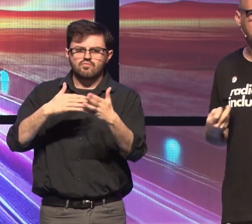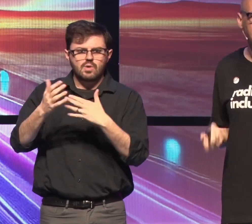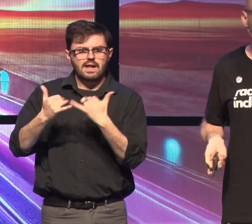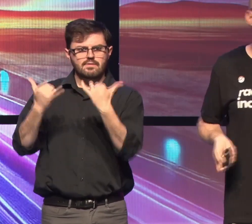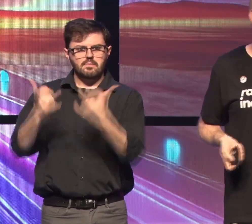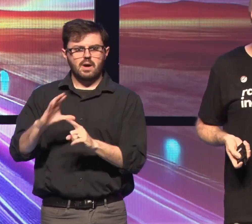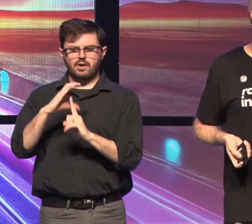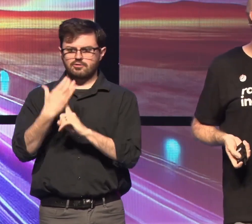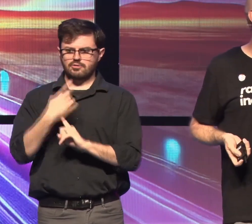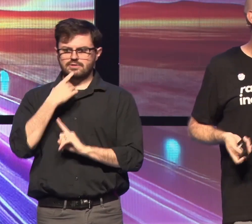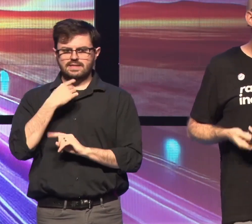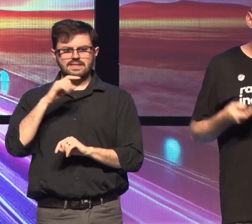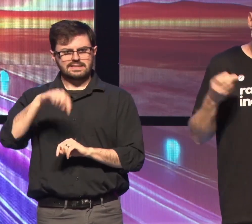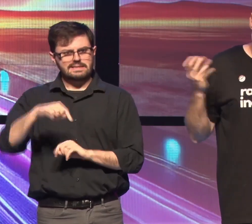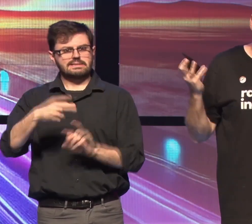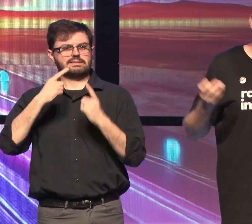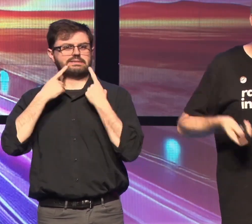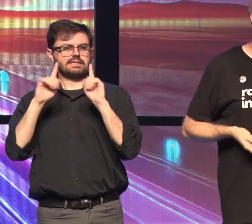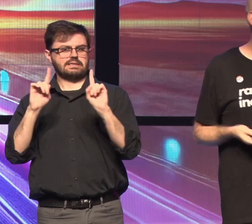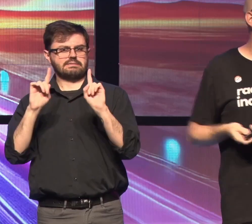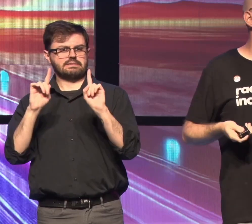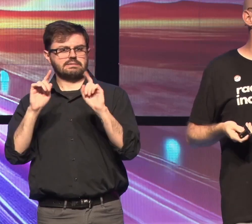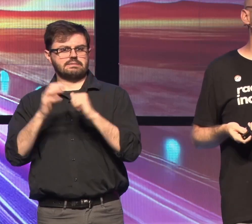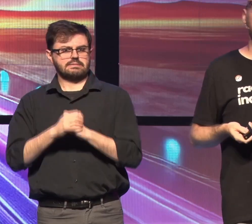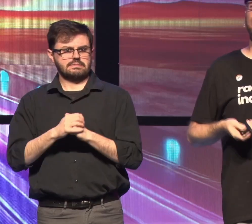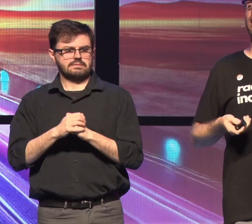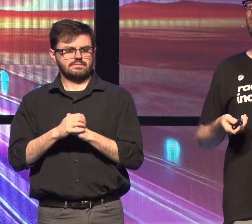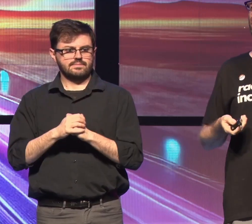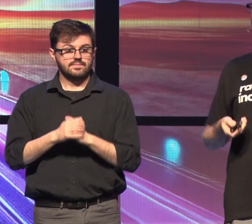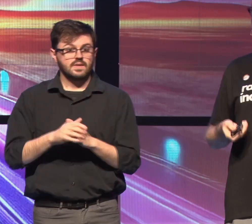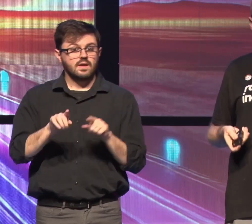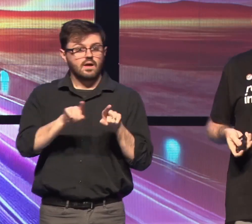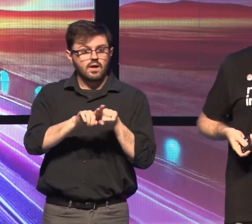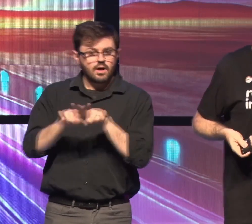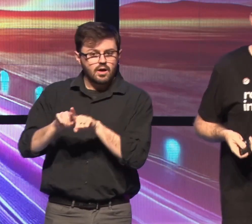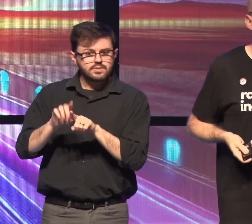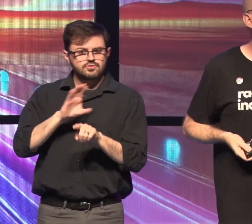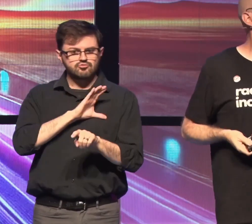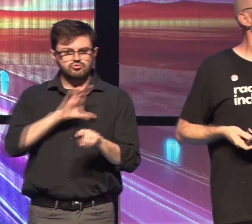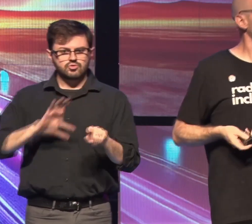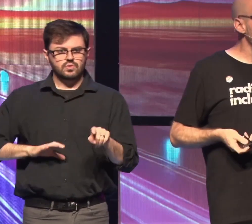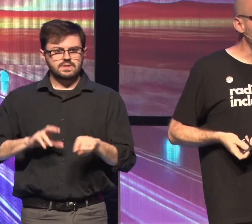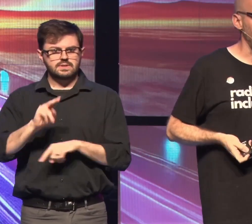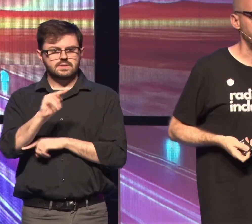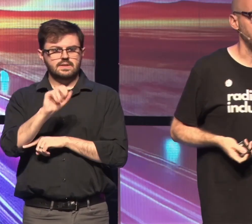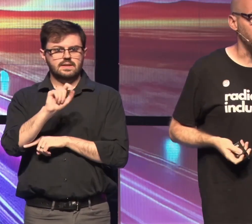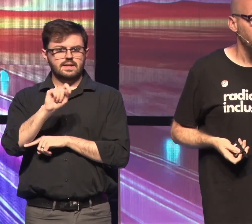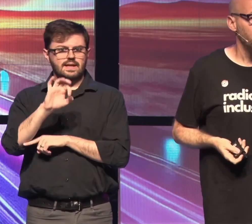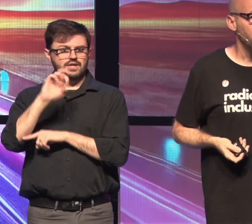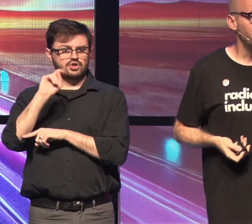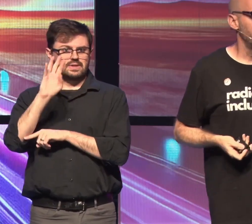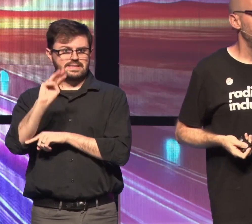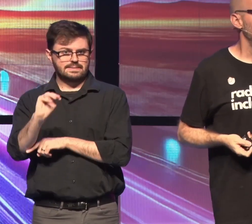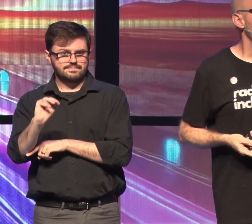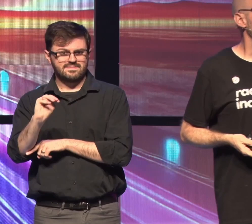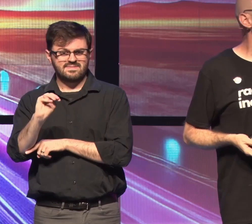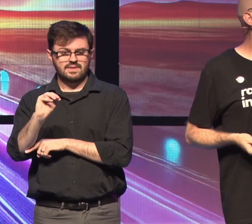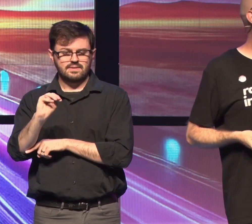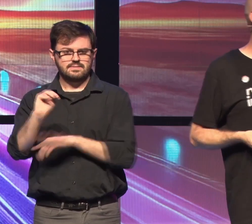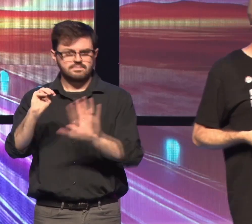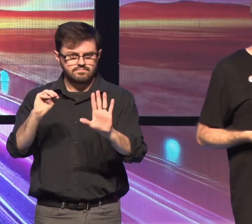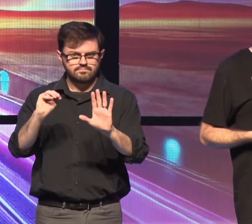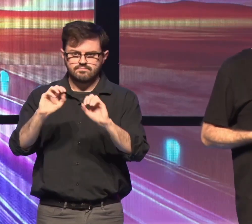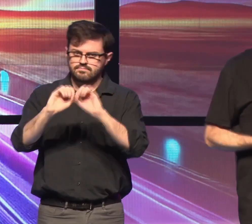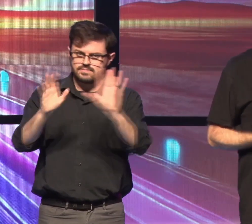of Christianity. Christian nationalism, which I'm going to say very clearly is a terrible idea.